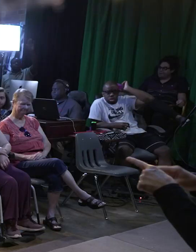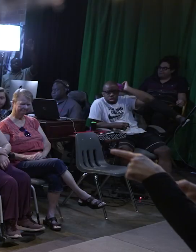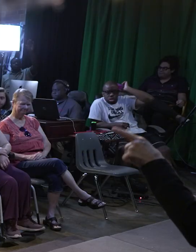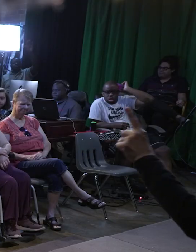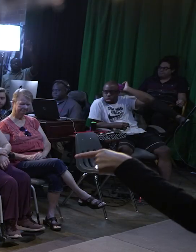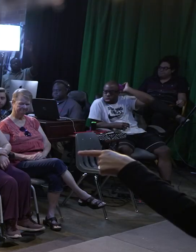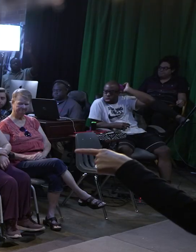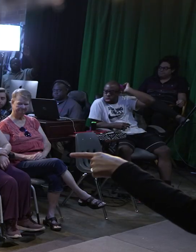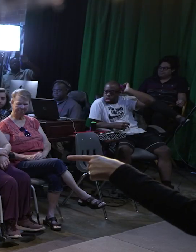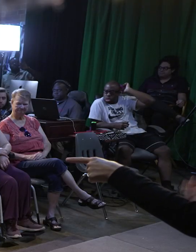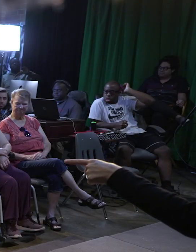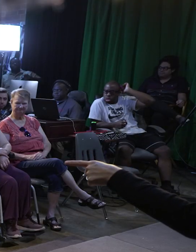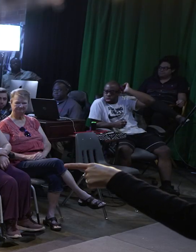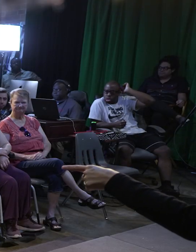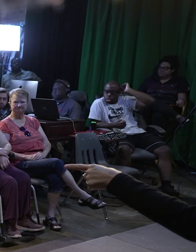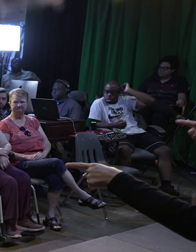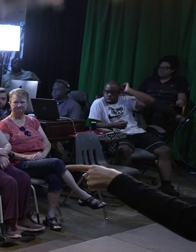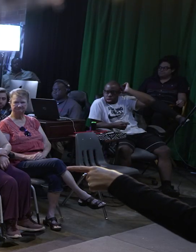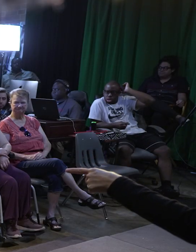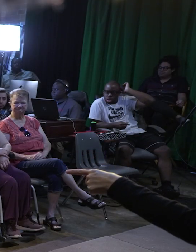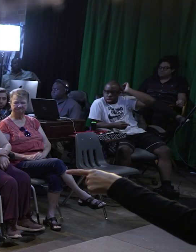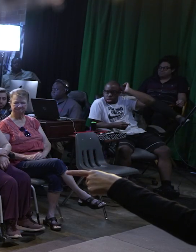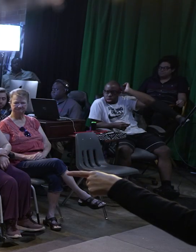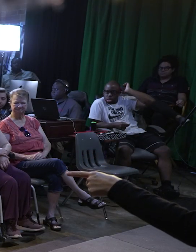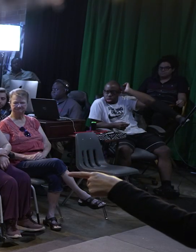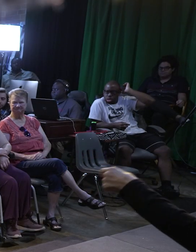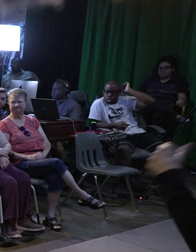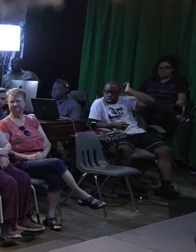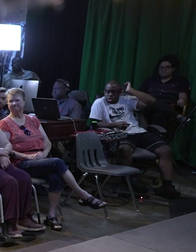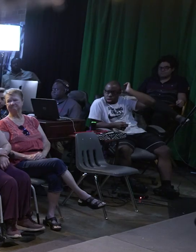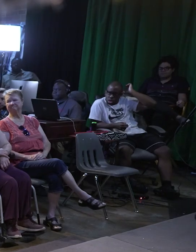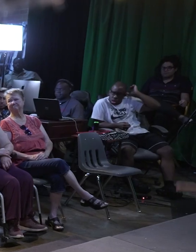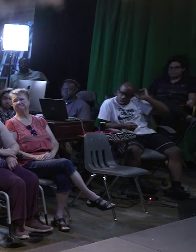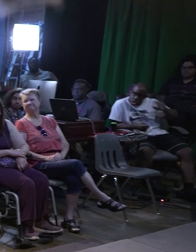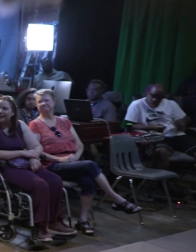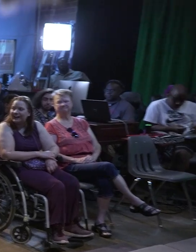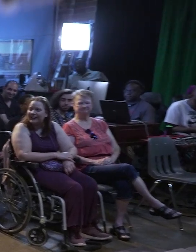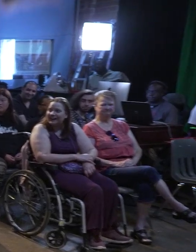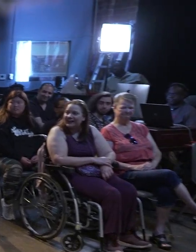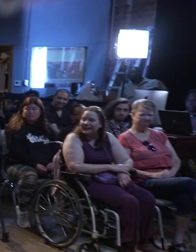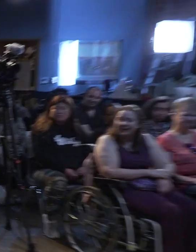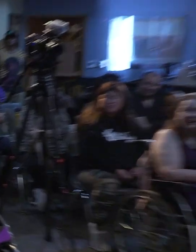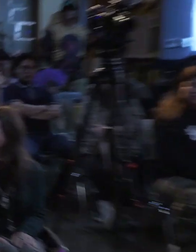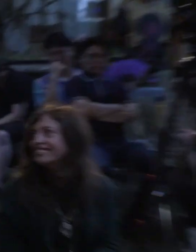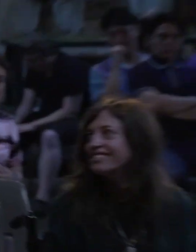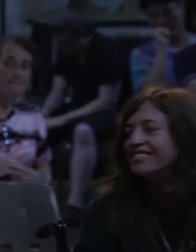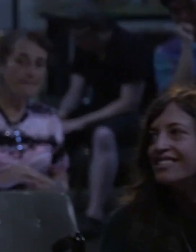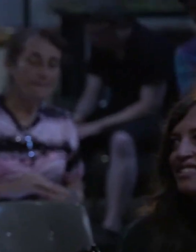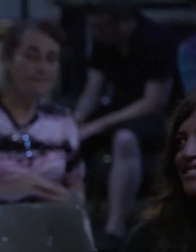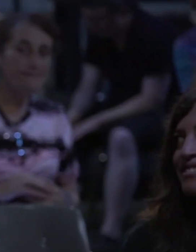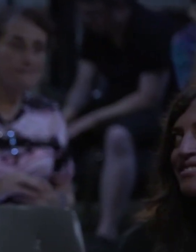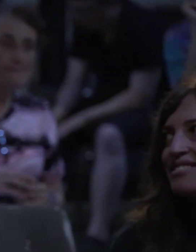Hi, I'm Natalie. I I had a lot of questions, but Give me one. Give me your top